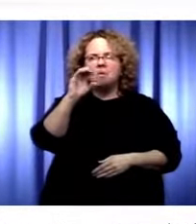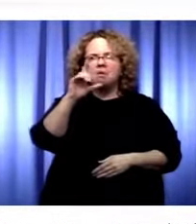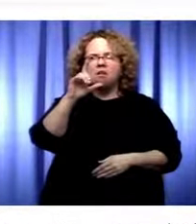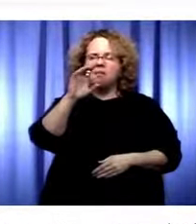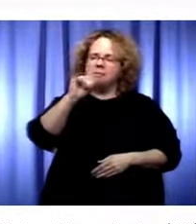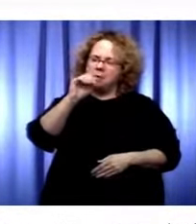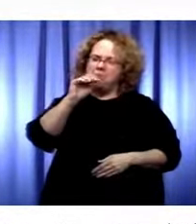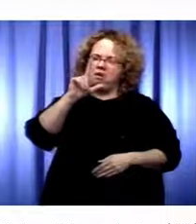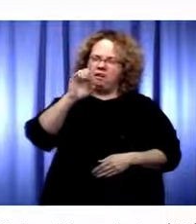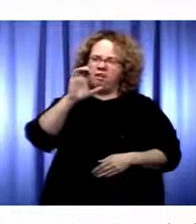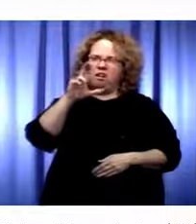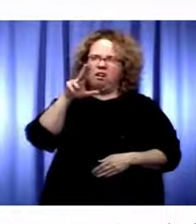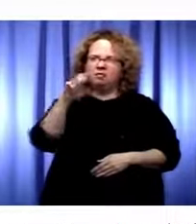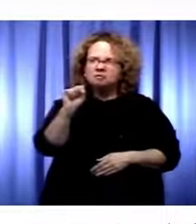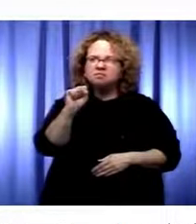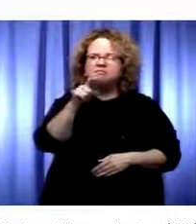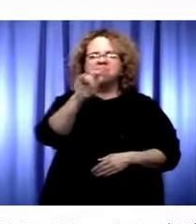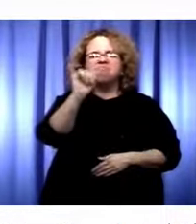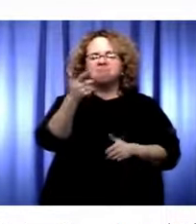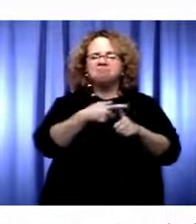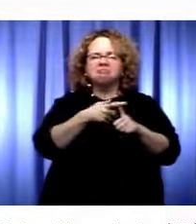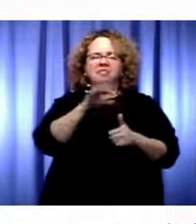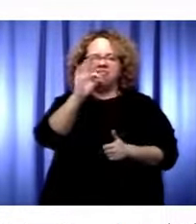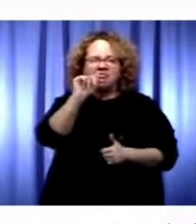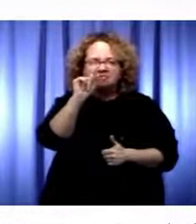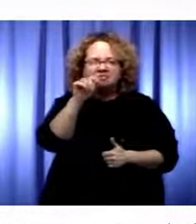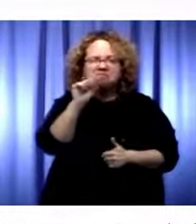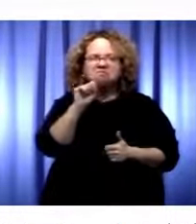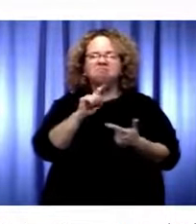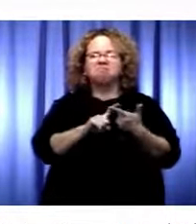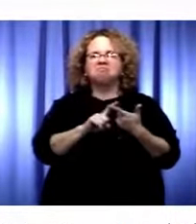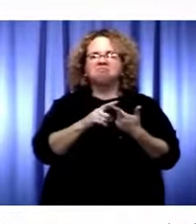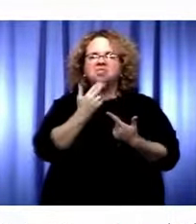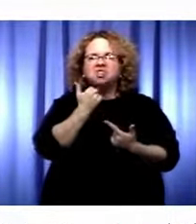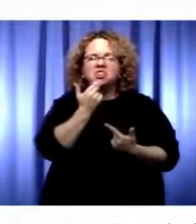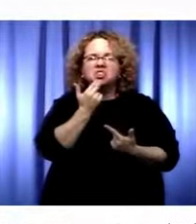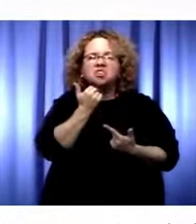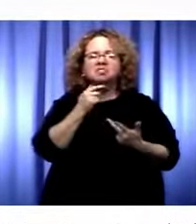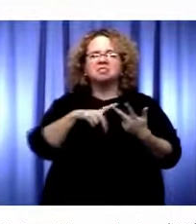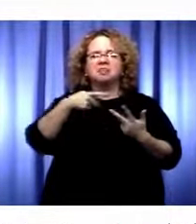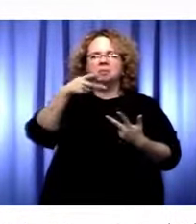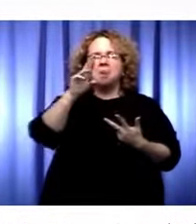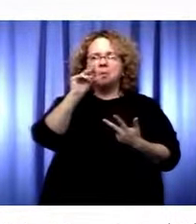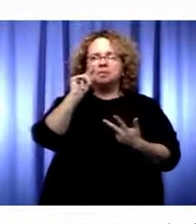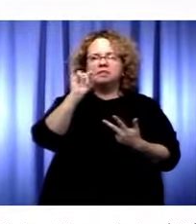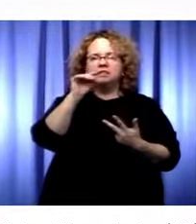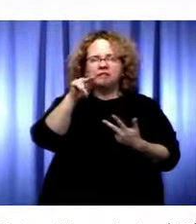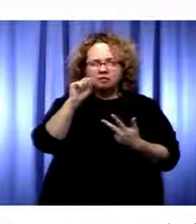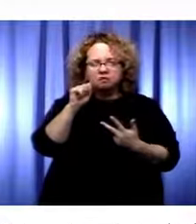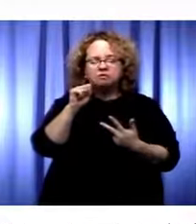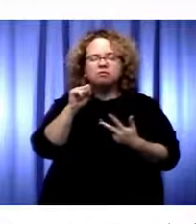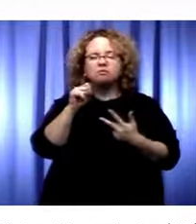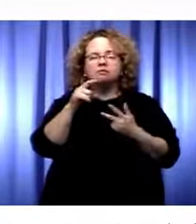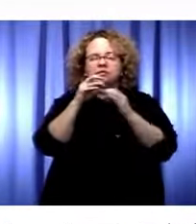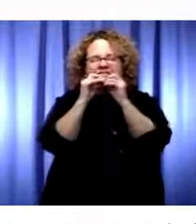break down the macronutrients that is in the food, such as fats, carbohydrates, and